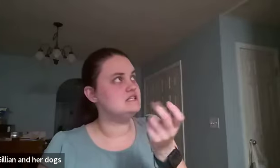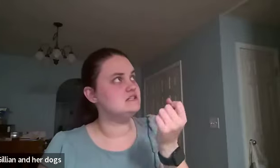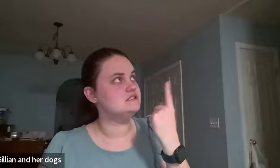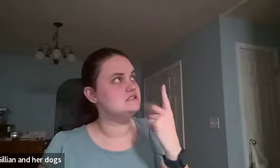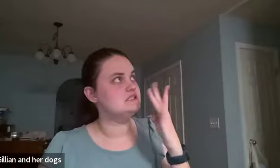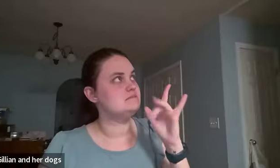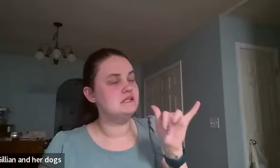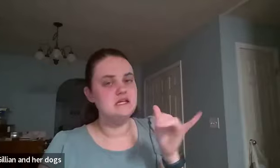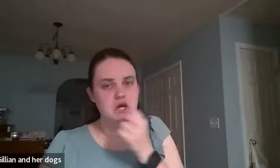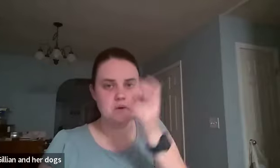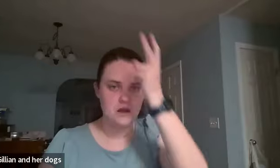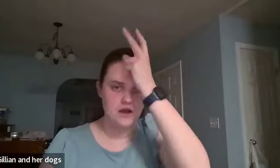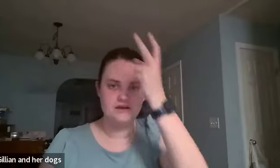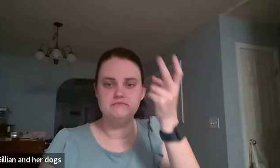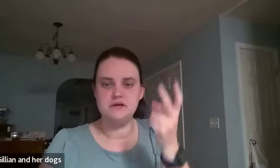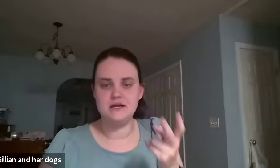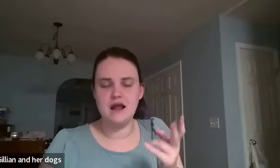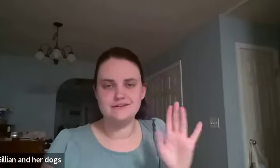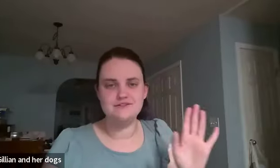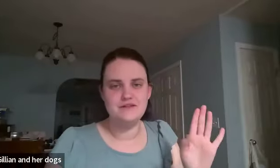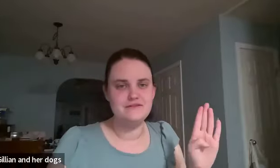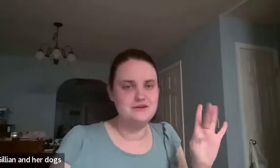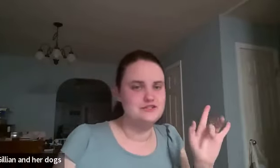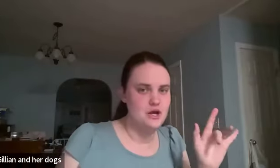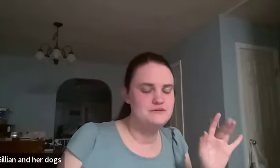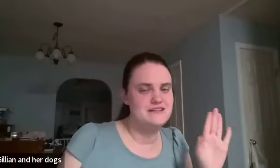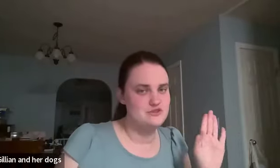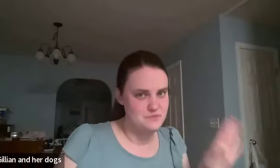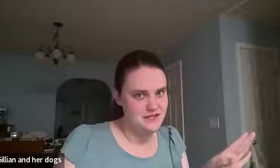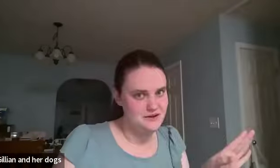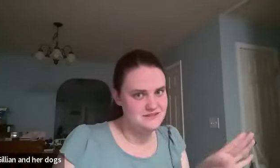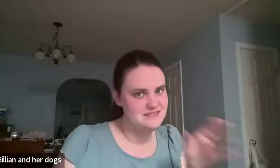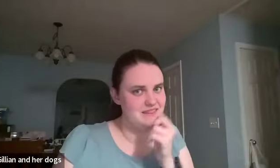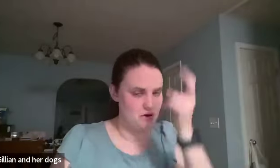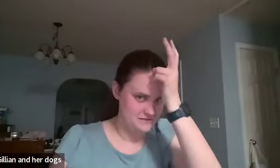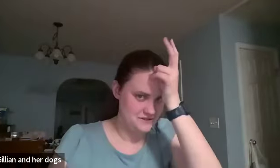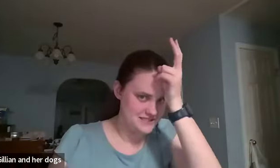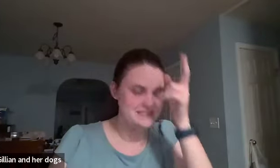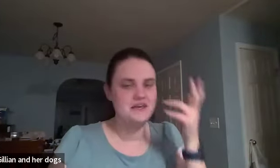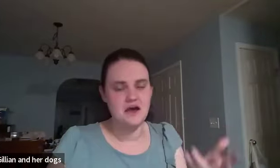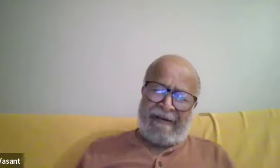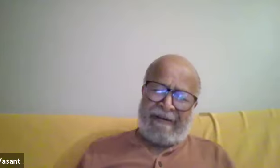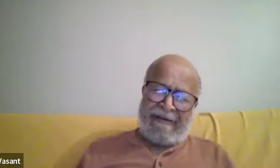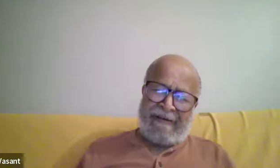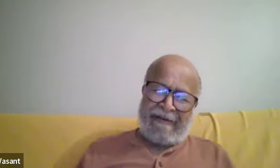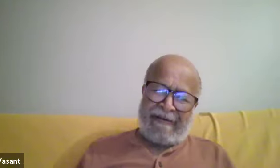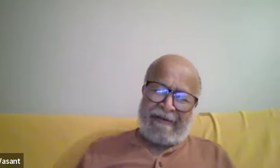it's understood it's a Billy Goat. But I also know that there's goats and there's Billy Goats. Like there are differences. Yeah.